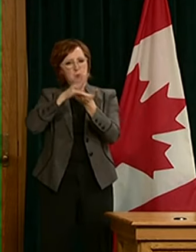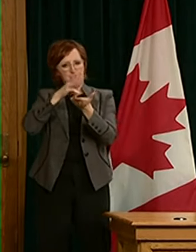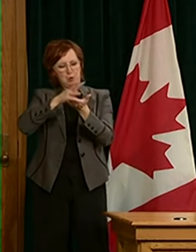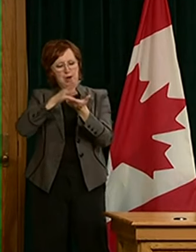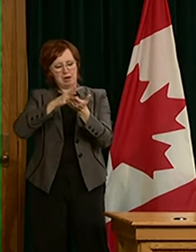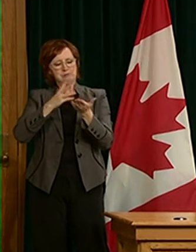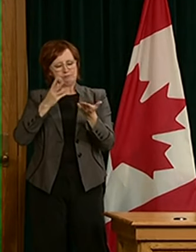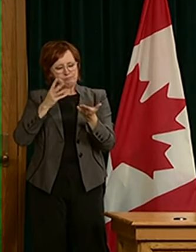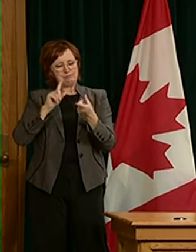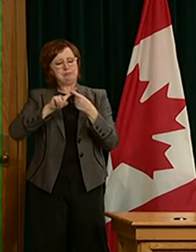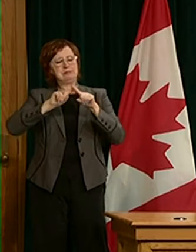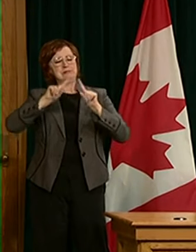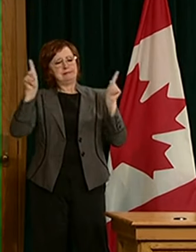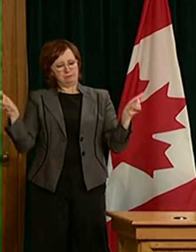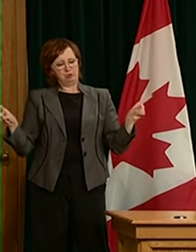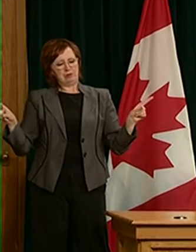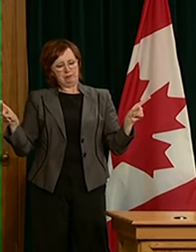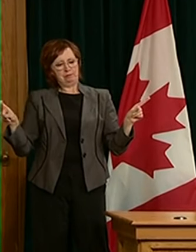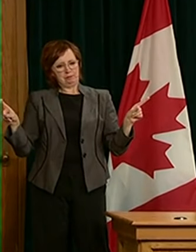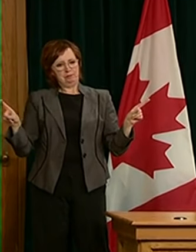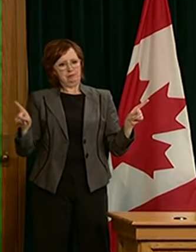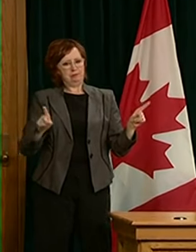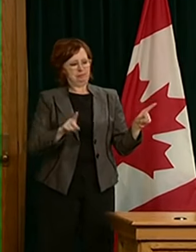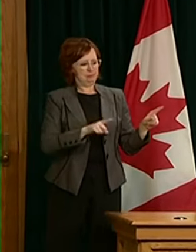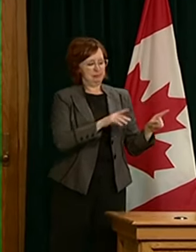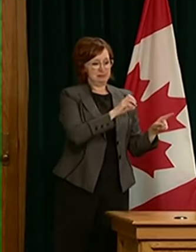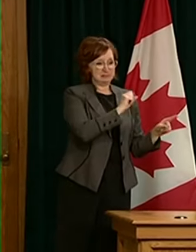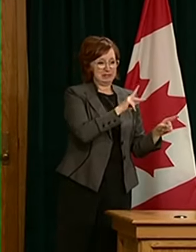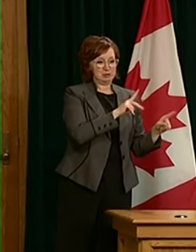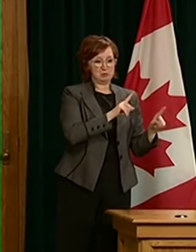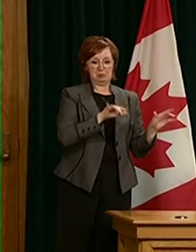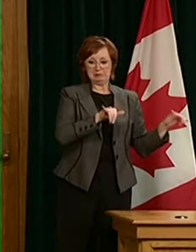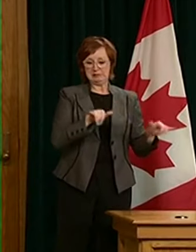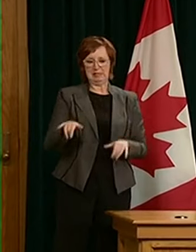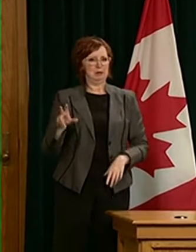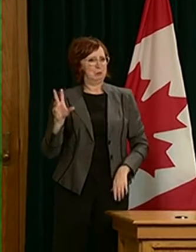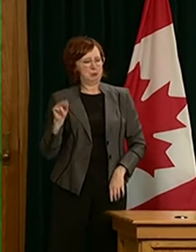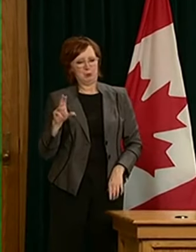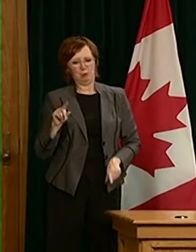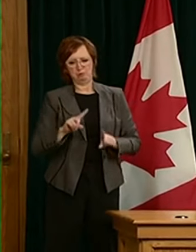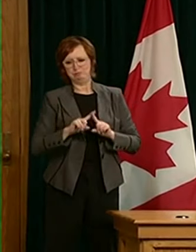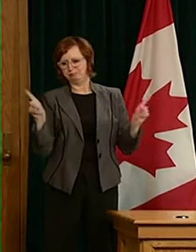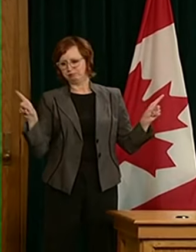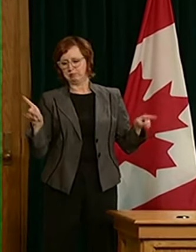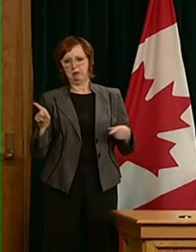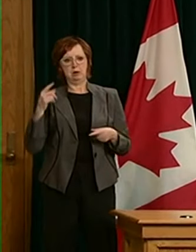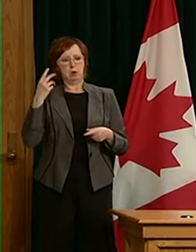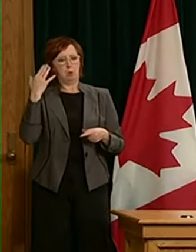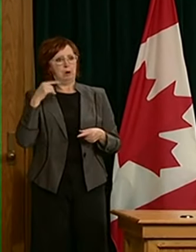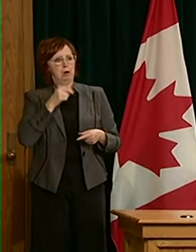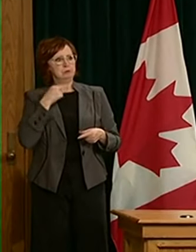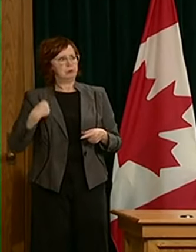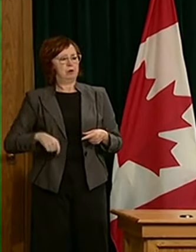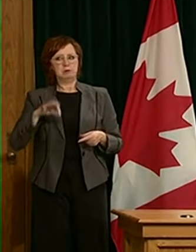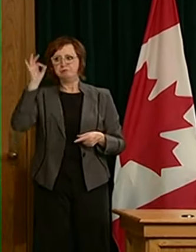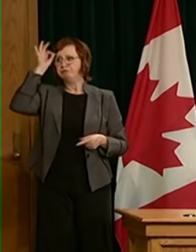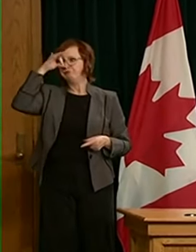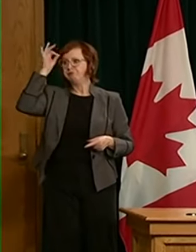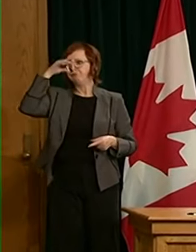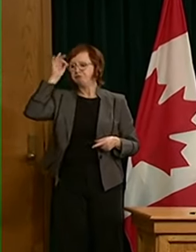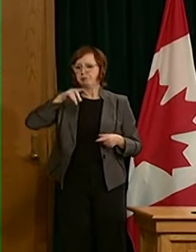different than what we're experiencing here currently in Saskatchewan. They were not aware of the virus. They were the first to become aware